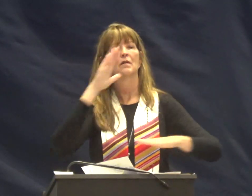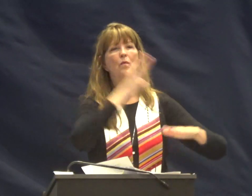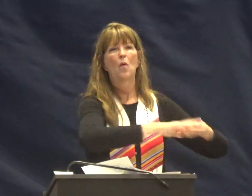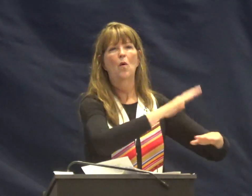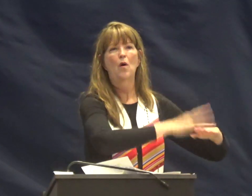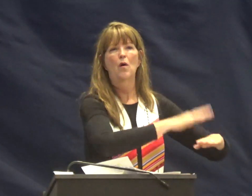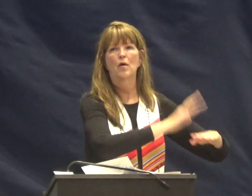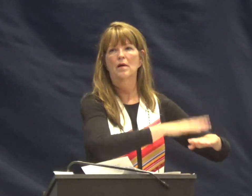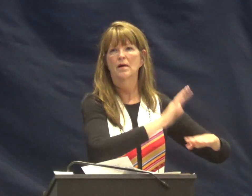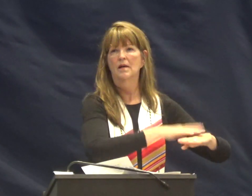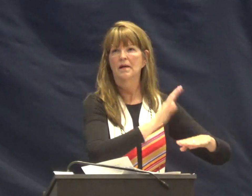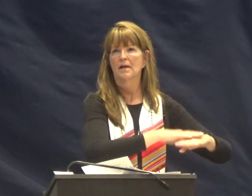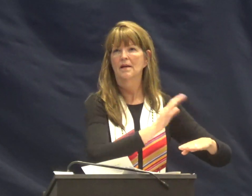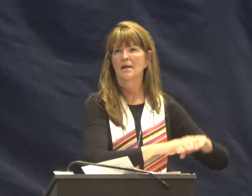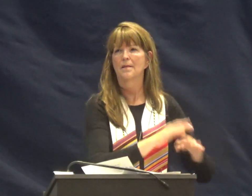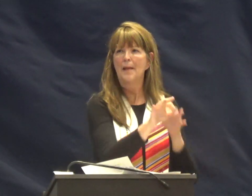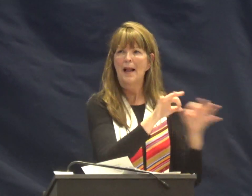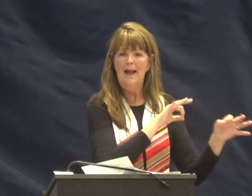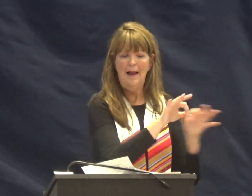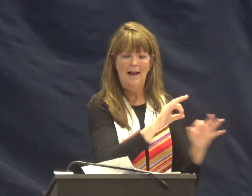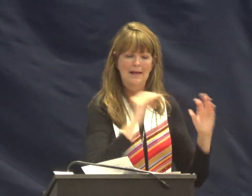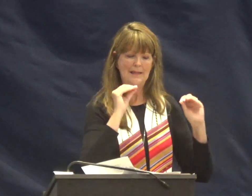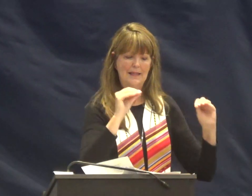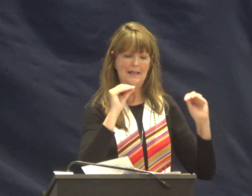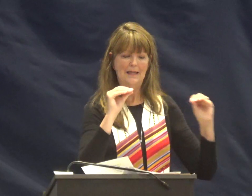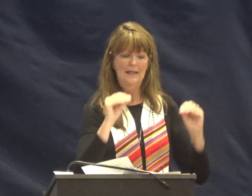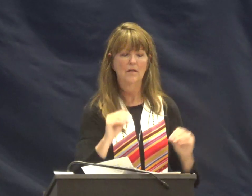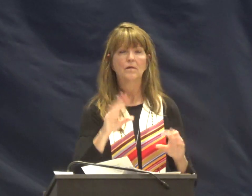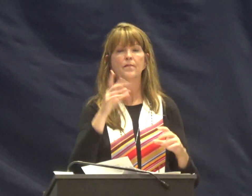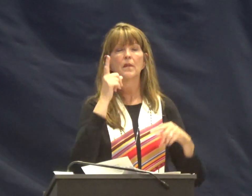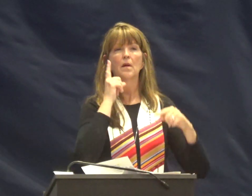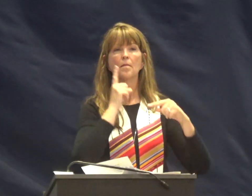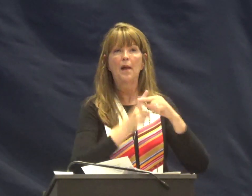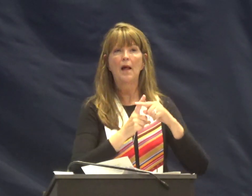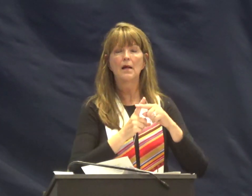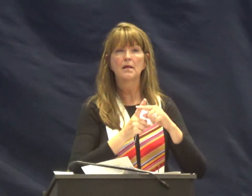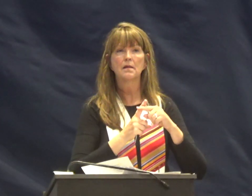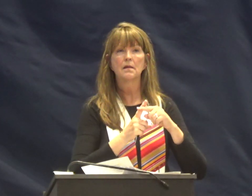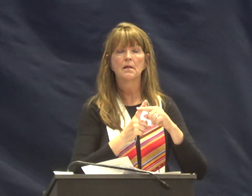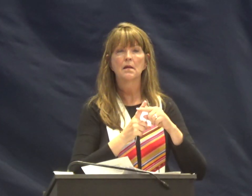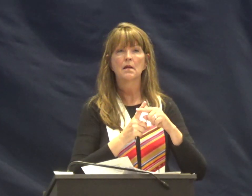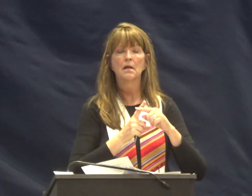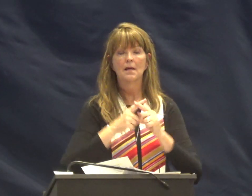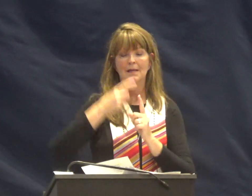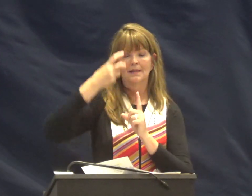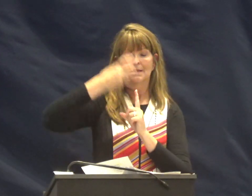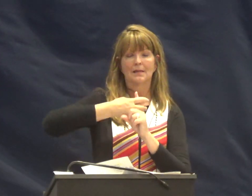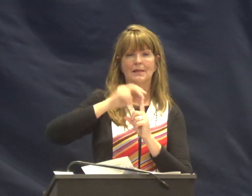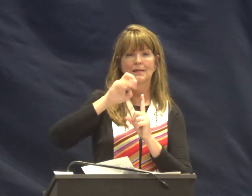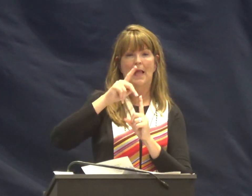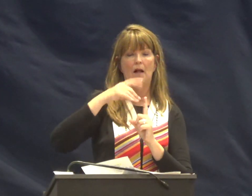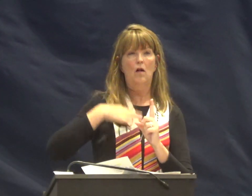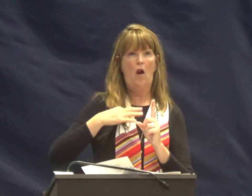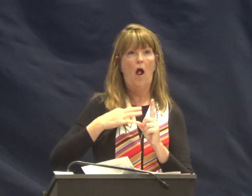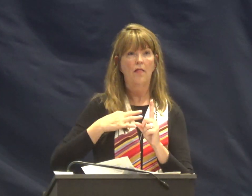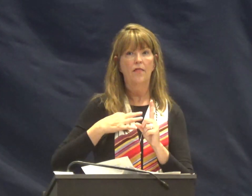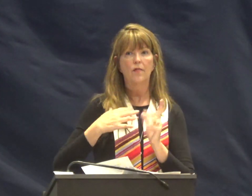welcome and warn and have direct them to God.